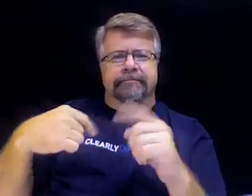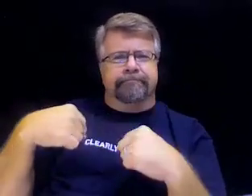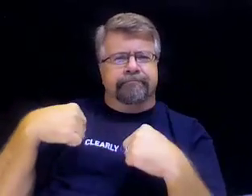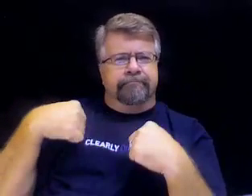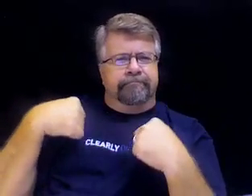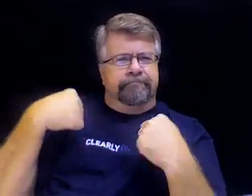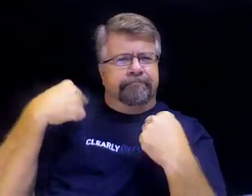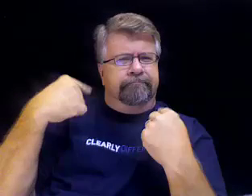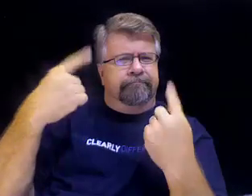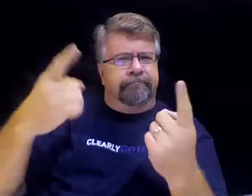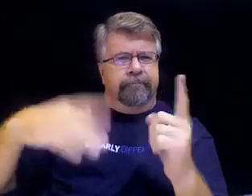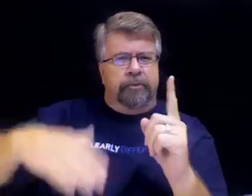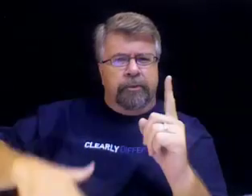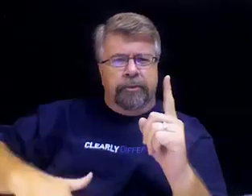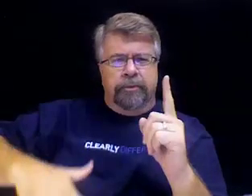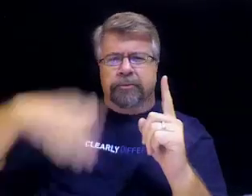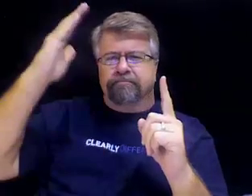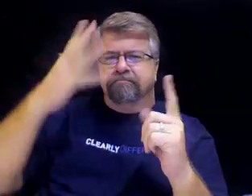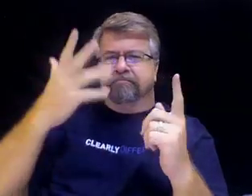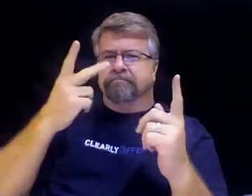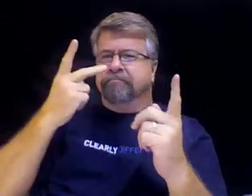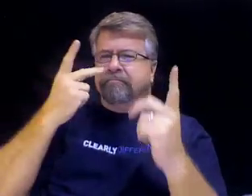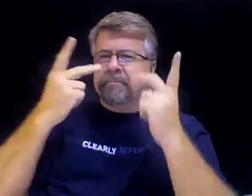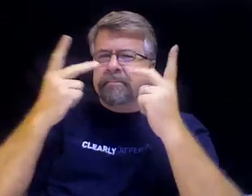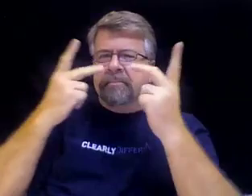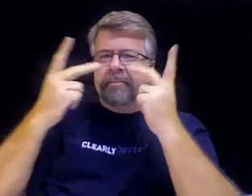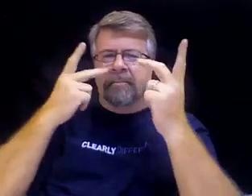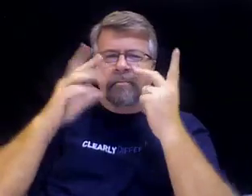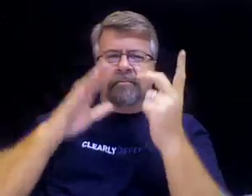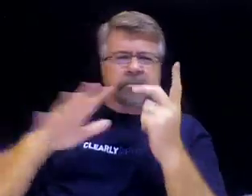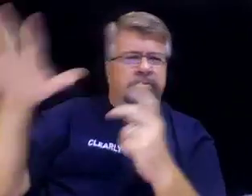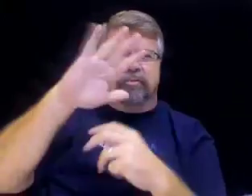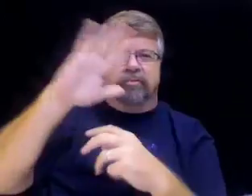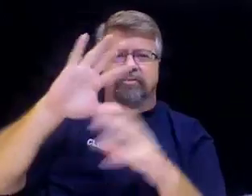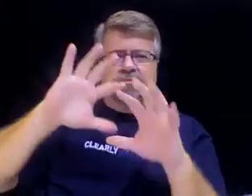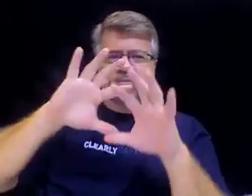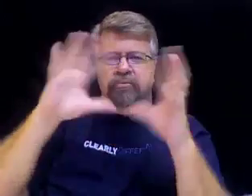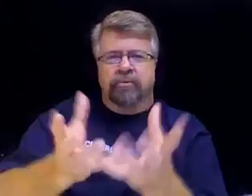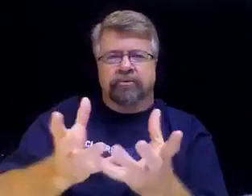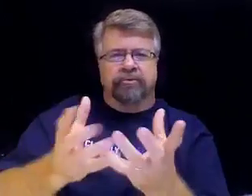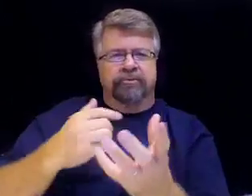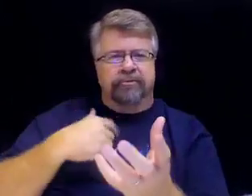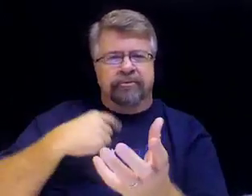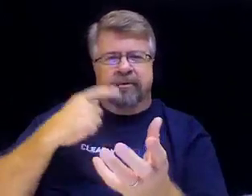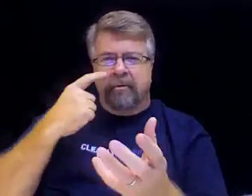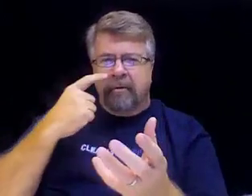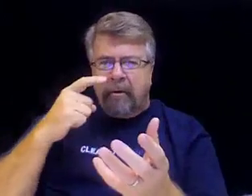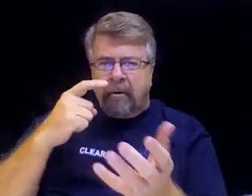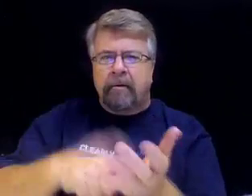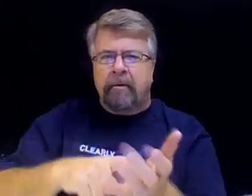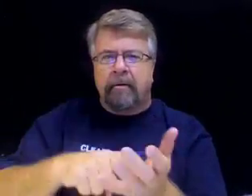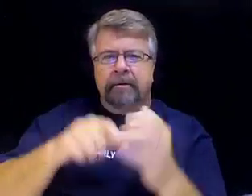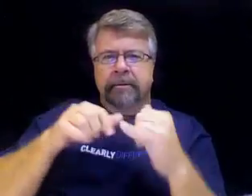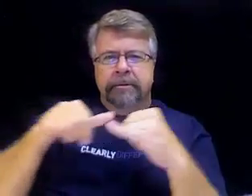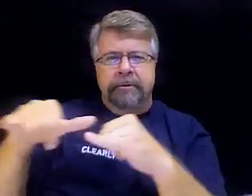of you who have been the proper suit. That's the issue of the law. That's not what it's said.